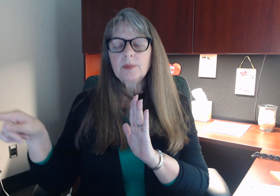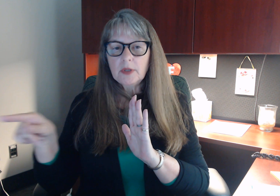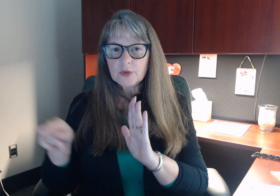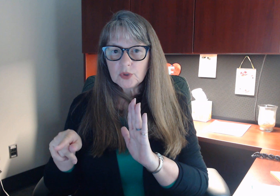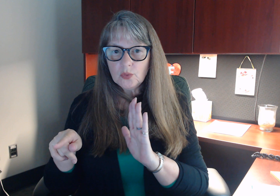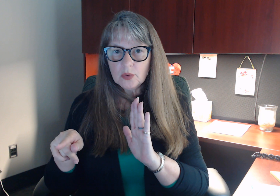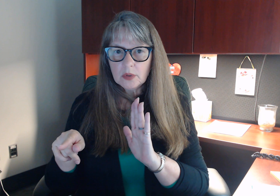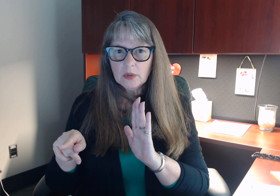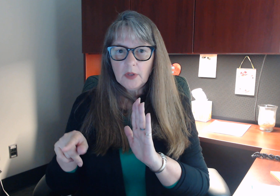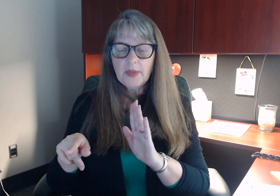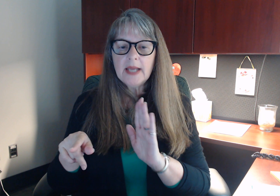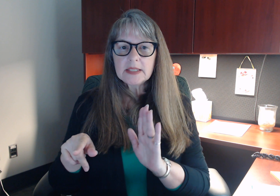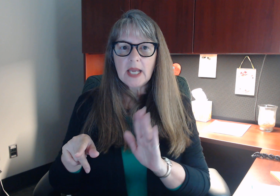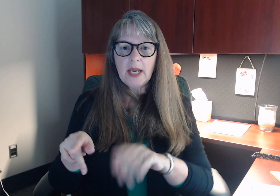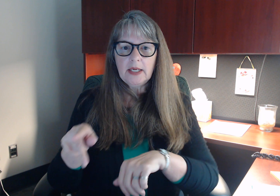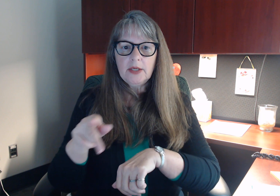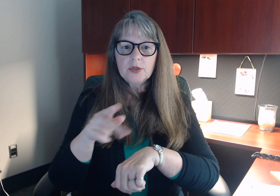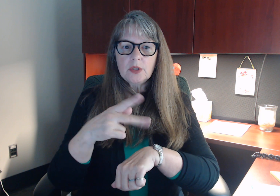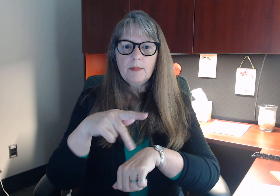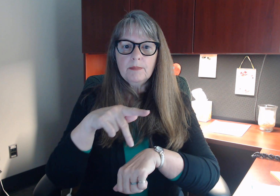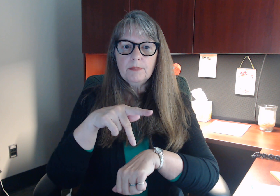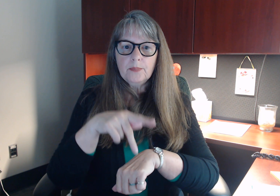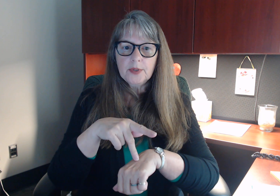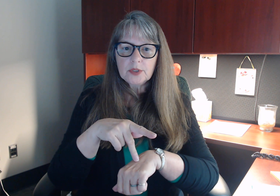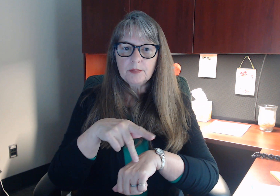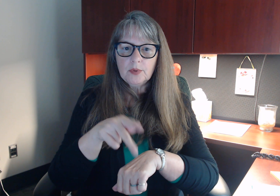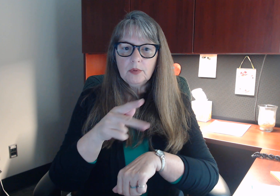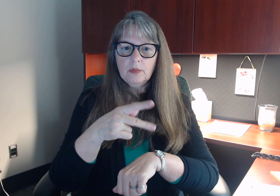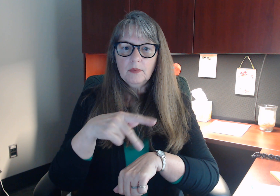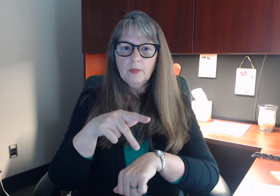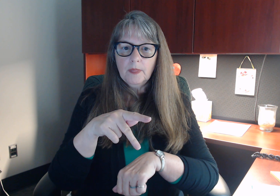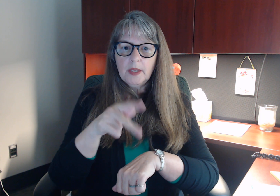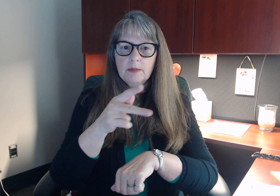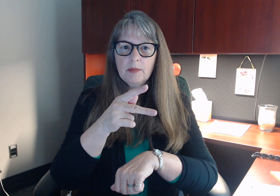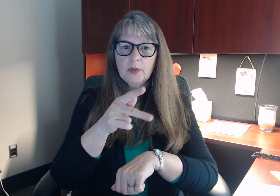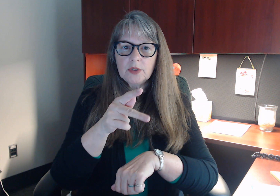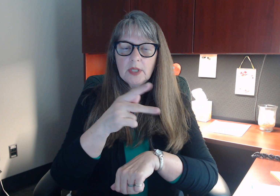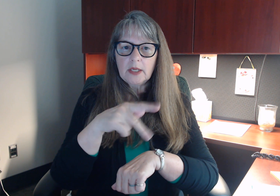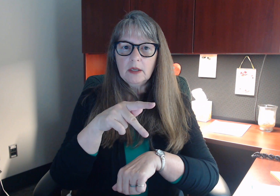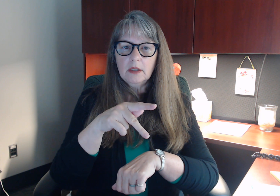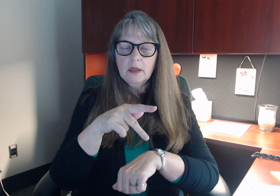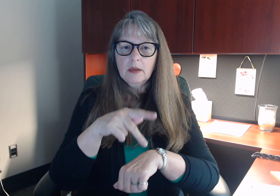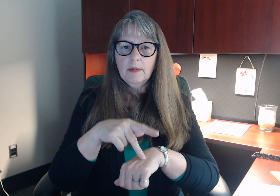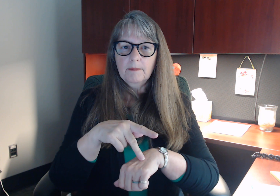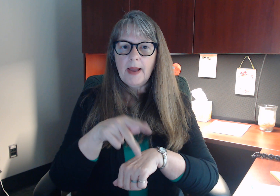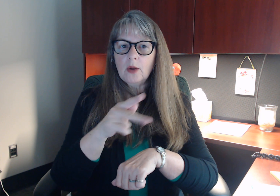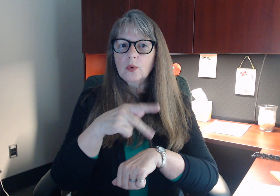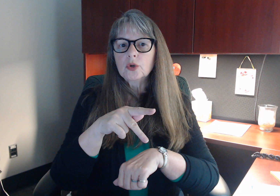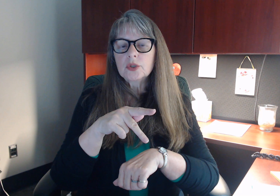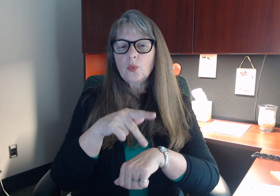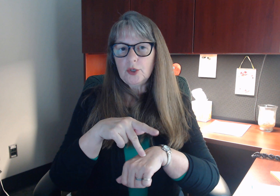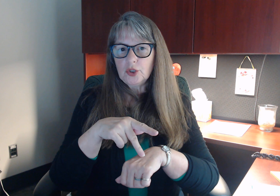of a school. That sign is principal. Remember, it's like a backwards question